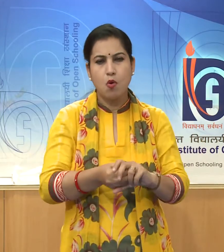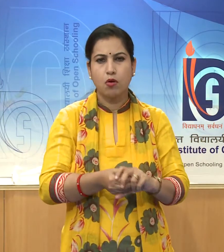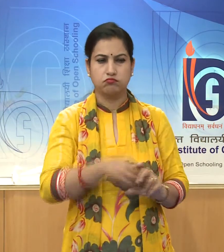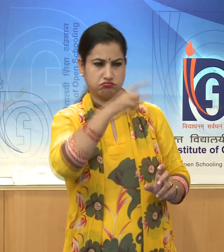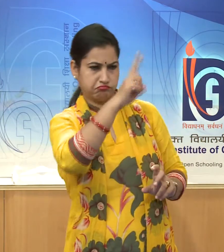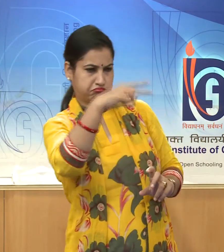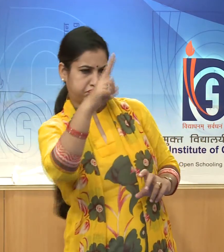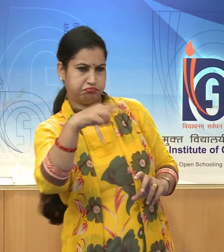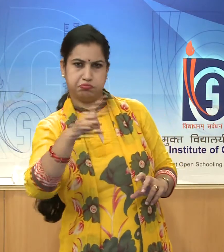Impressionist,